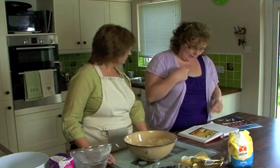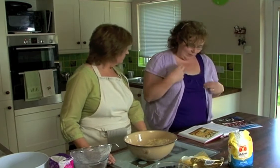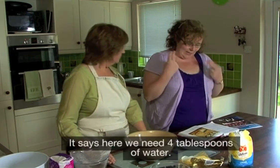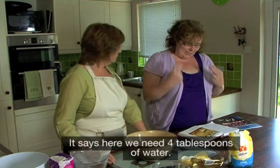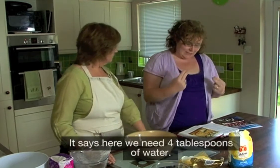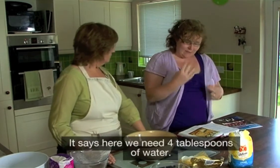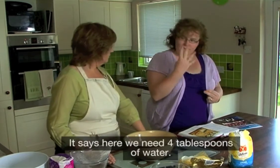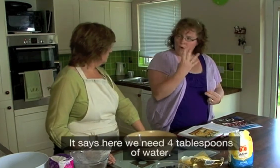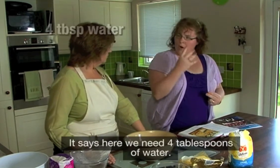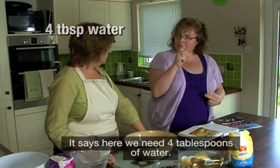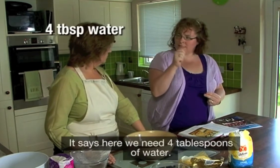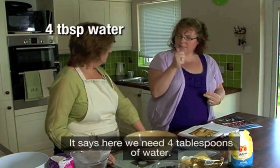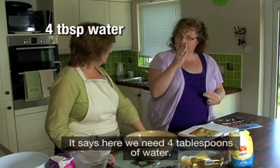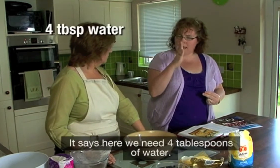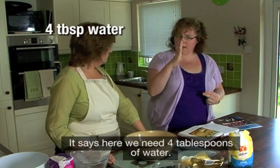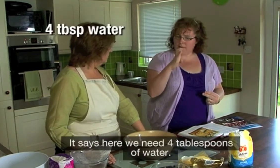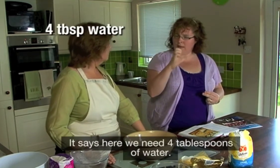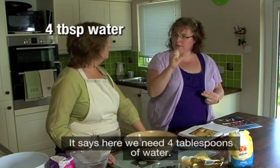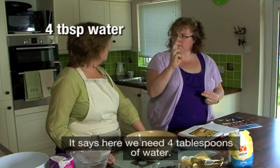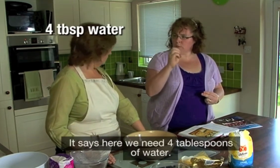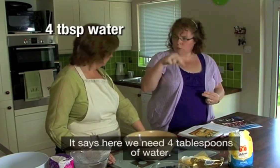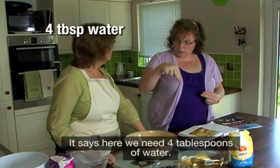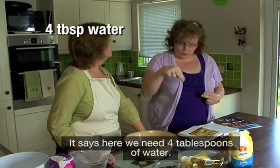It says here we need 4 tablespoons of water.